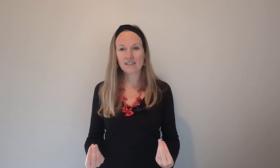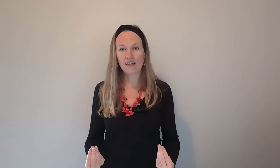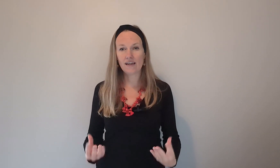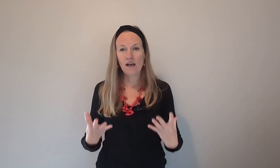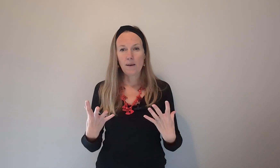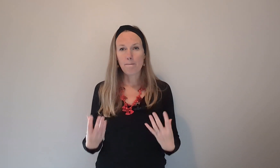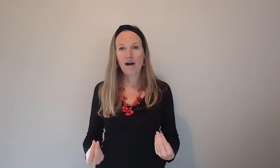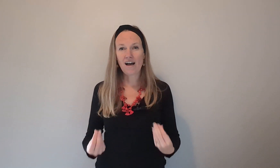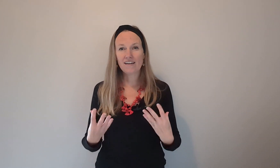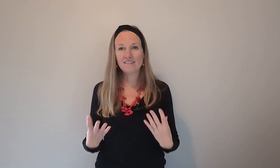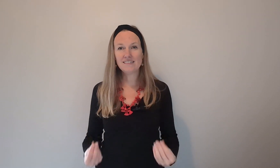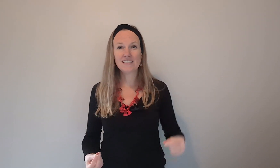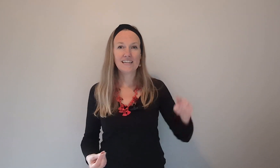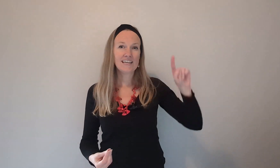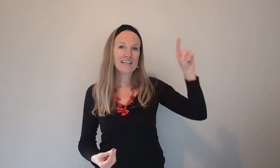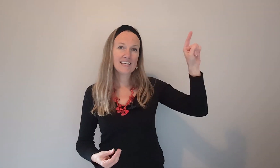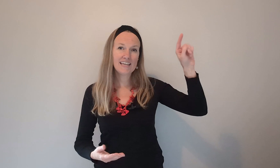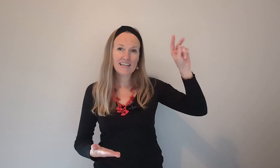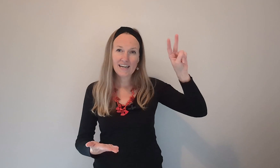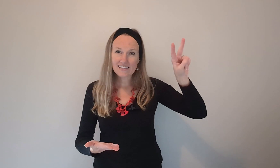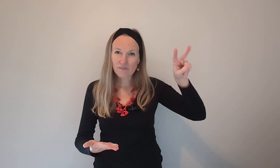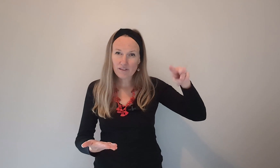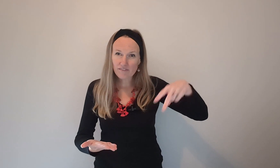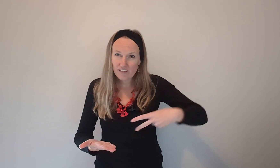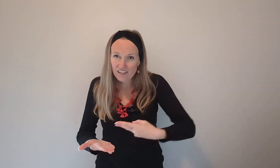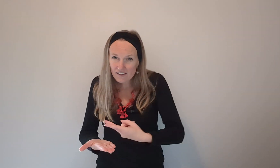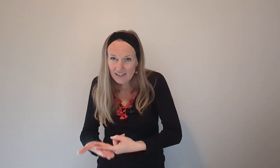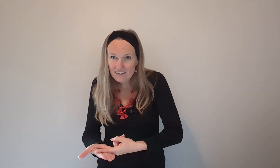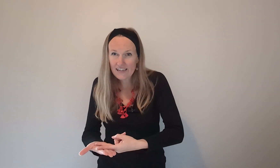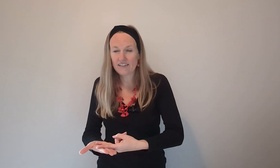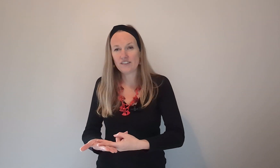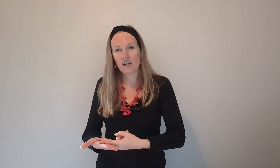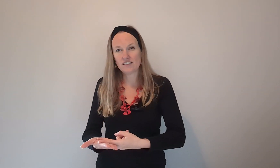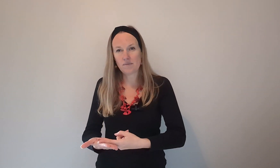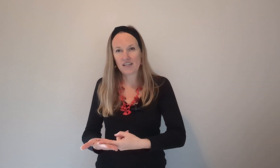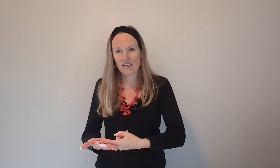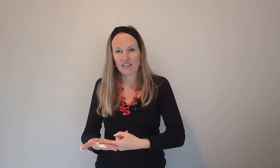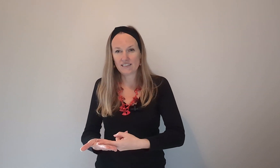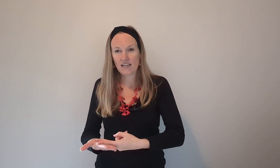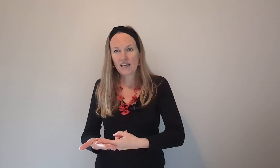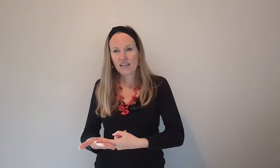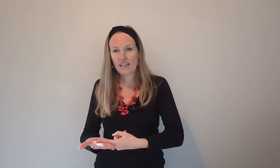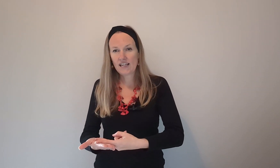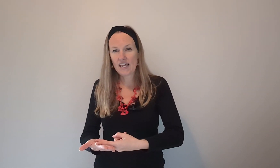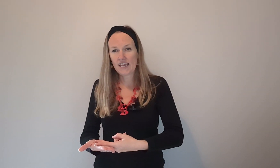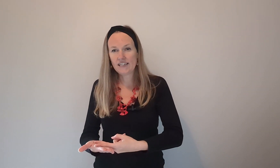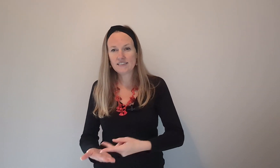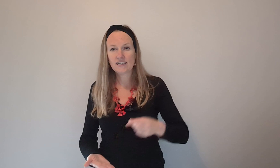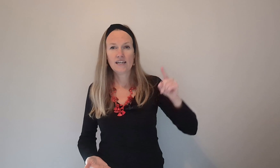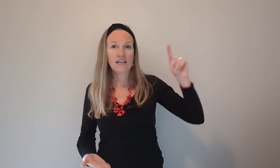okay, mild, he, and then with a V, you kind of lay it in your non-dominant hand. He lays